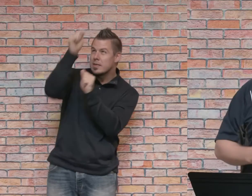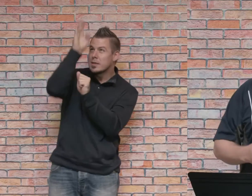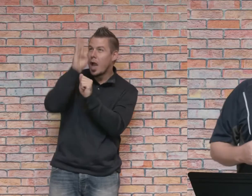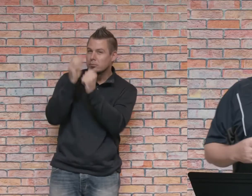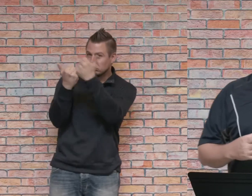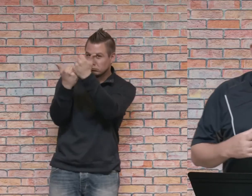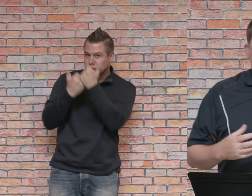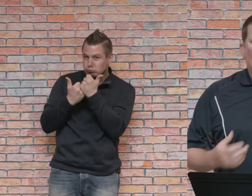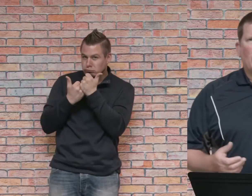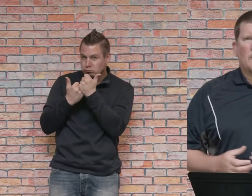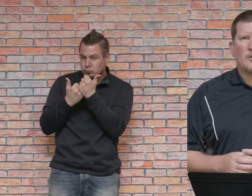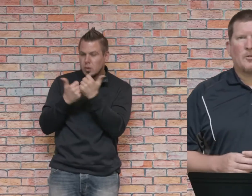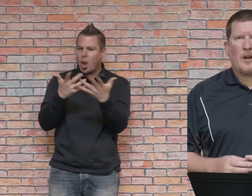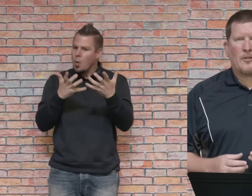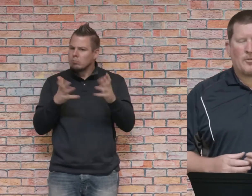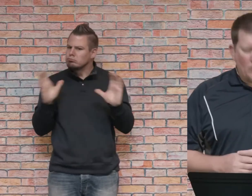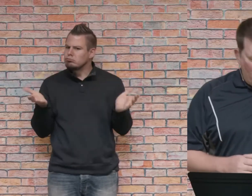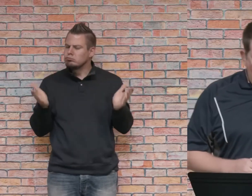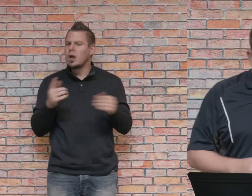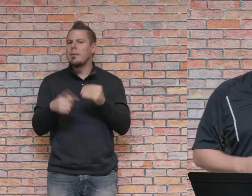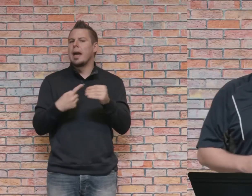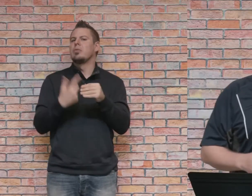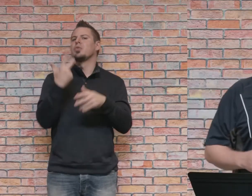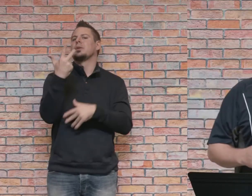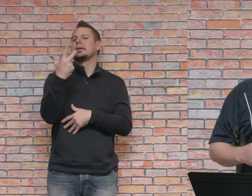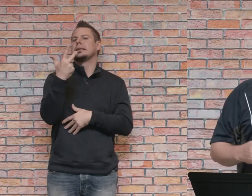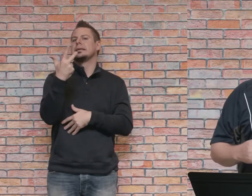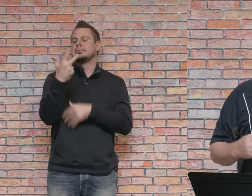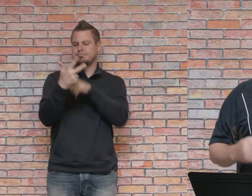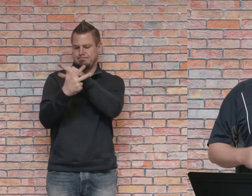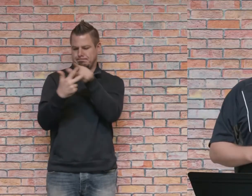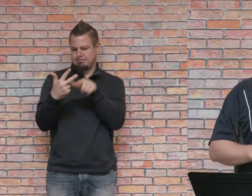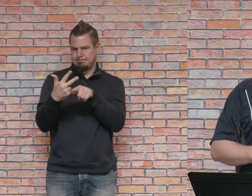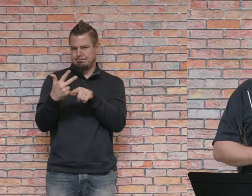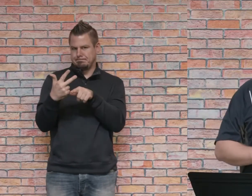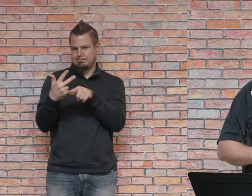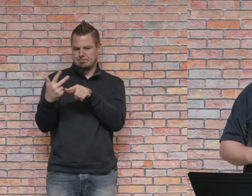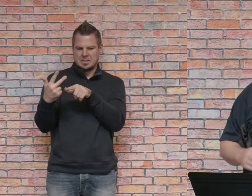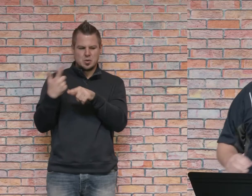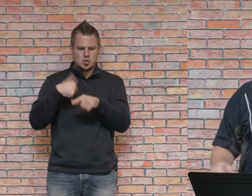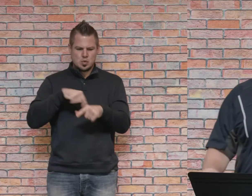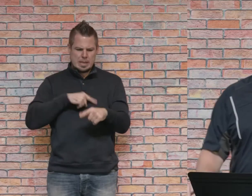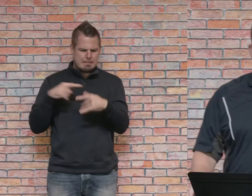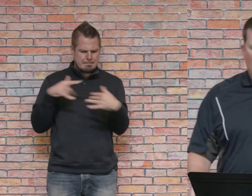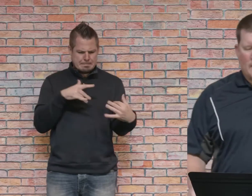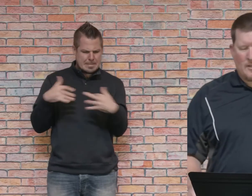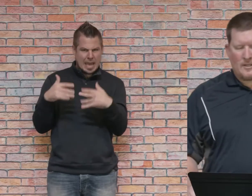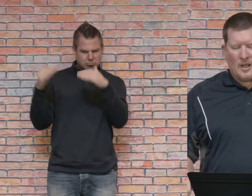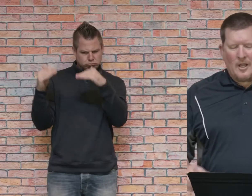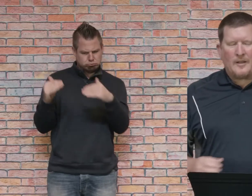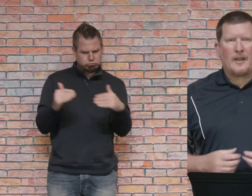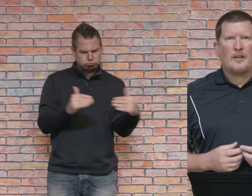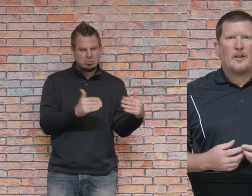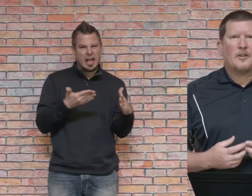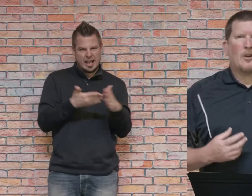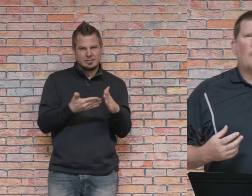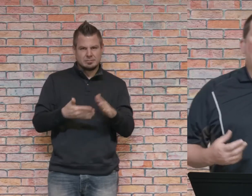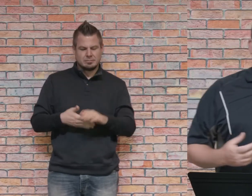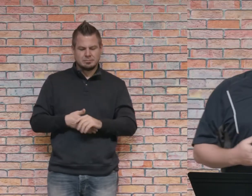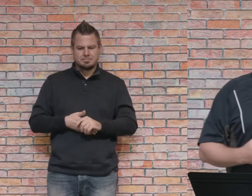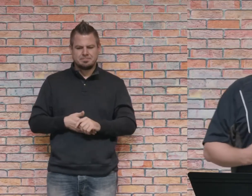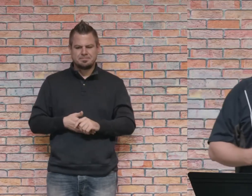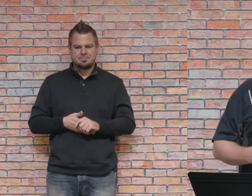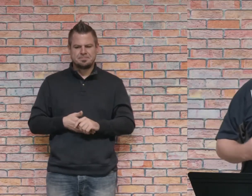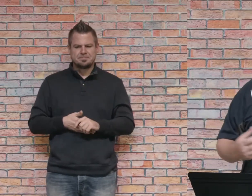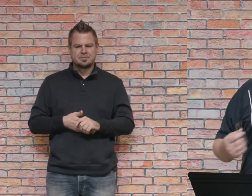I want to talk this morning to you about three ways that we can fight this drift. And the first one is this, is that to help fight